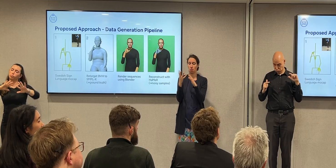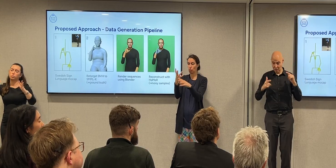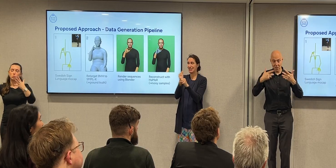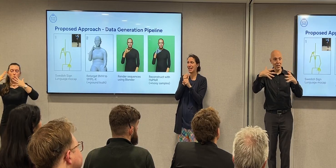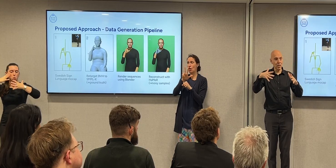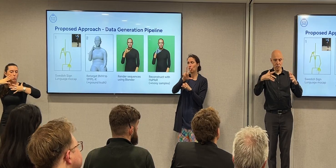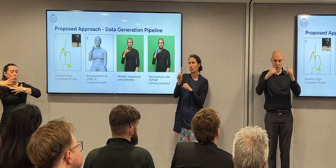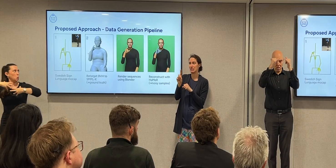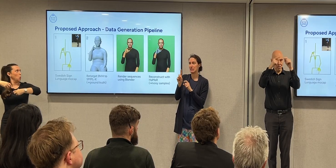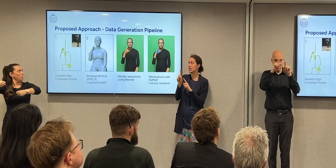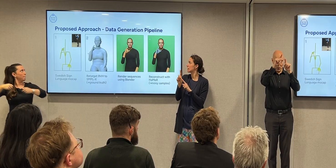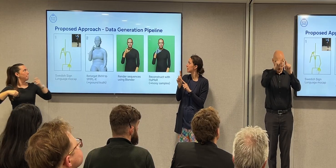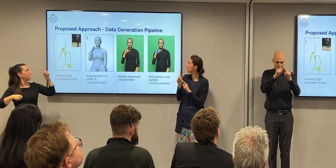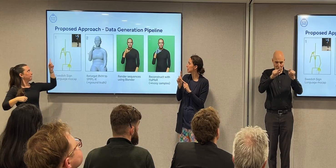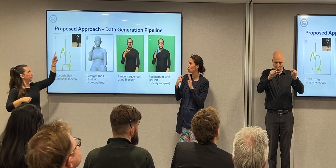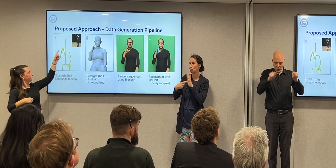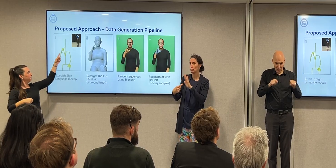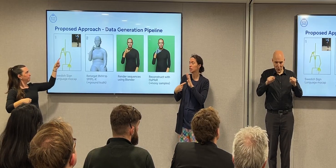stick figure.